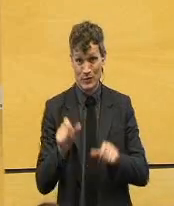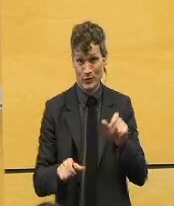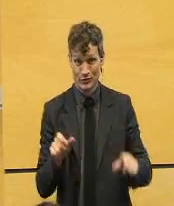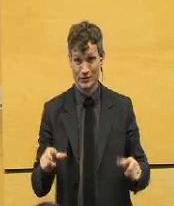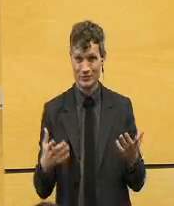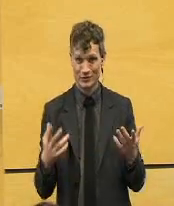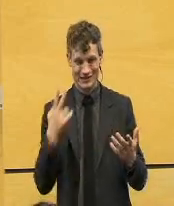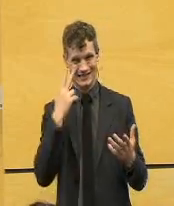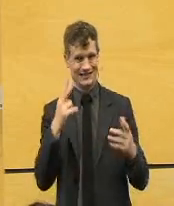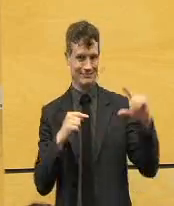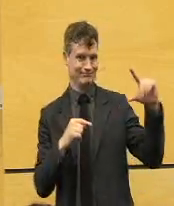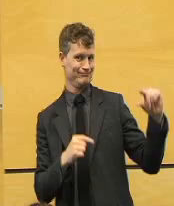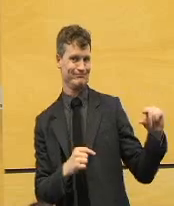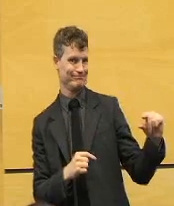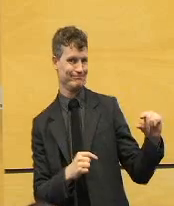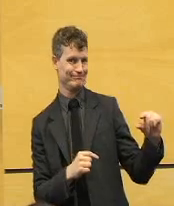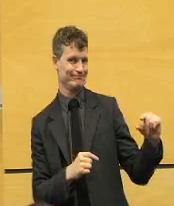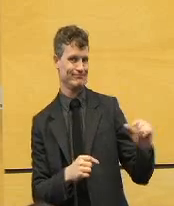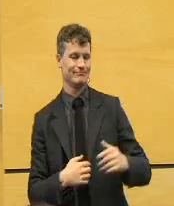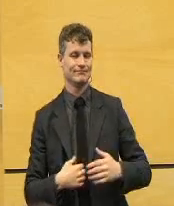because